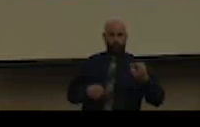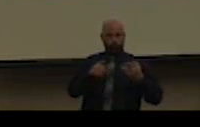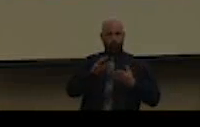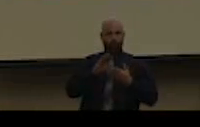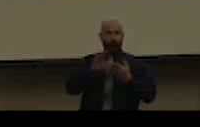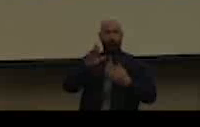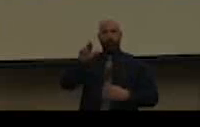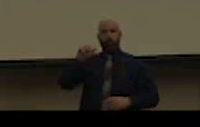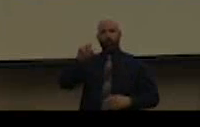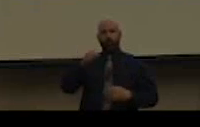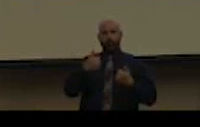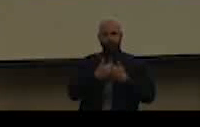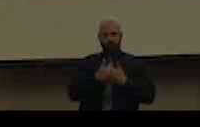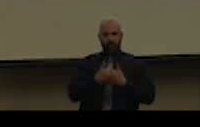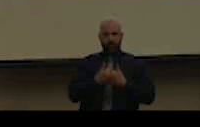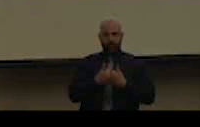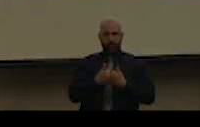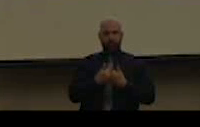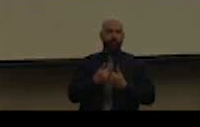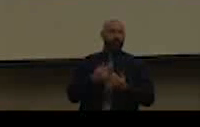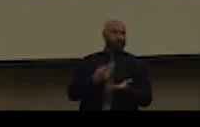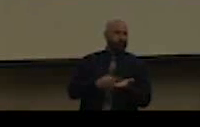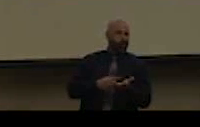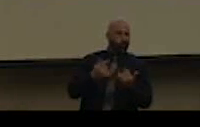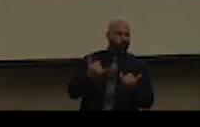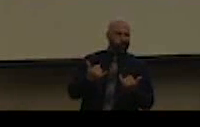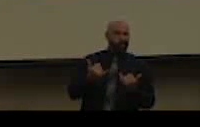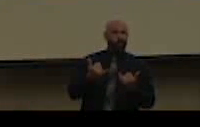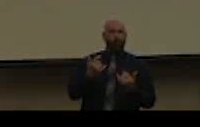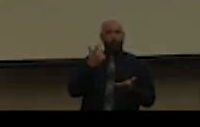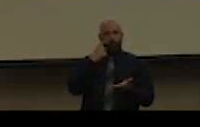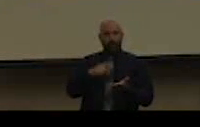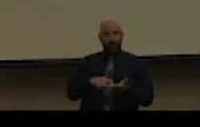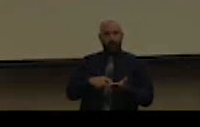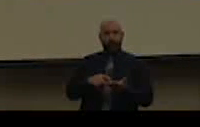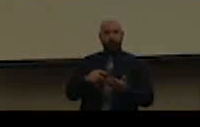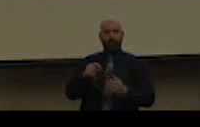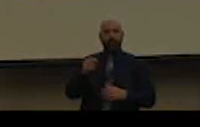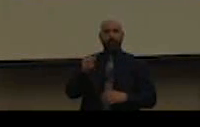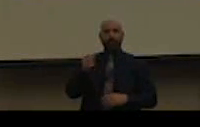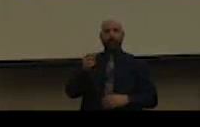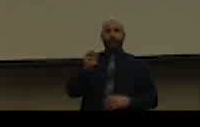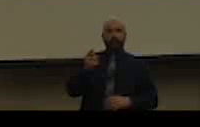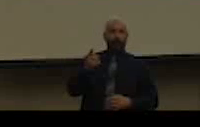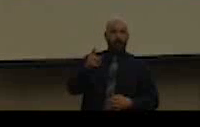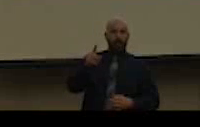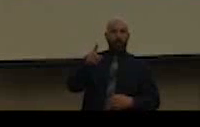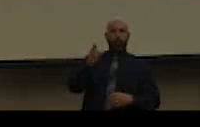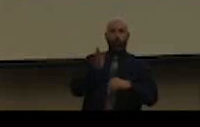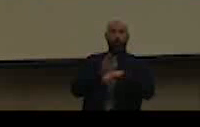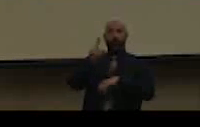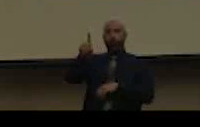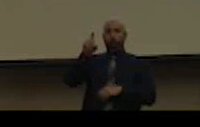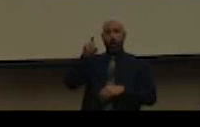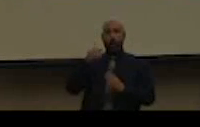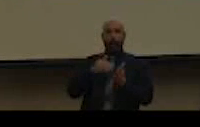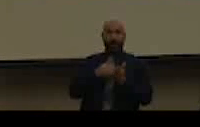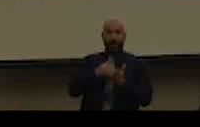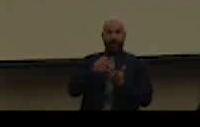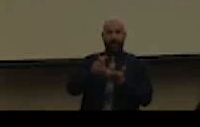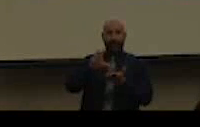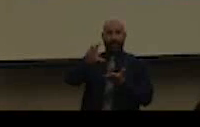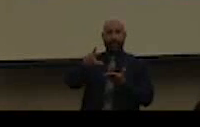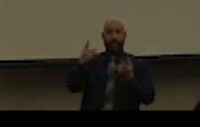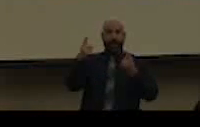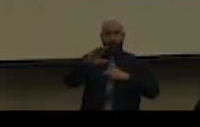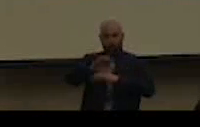today, and then said, you know, we recognize a multi-$100 million investment is not going to happen overnight, and is